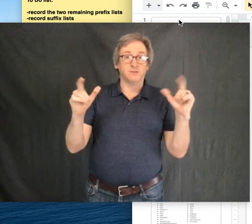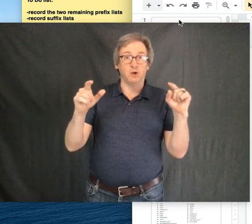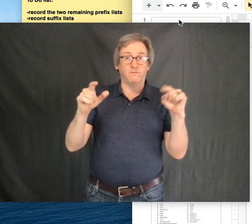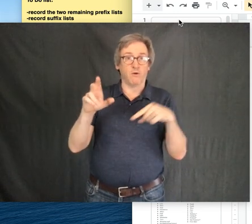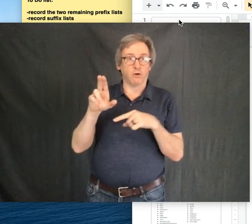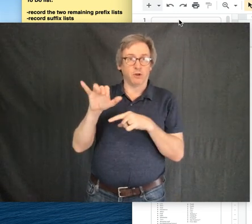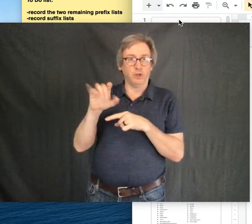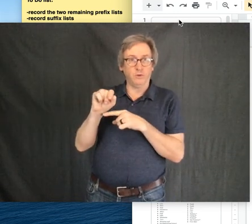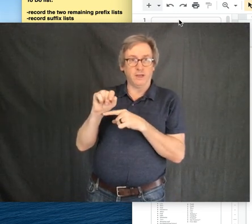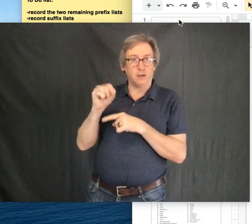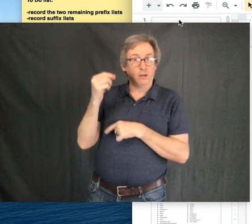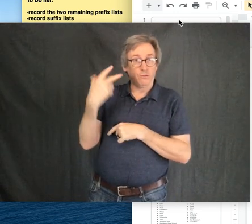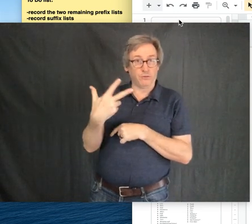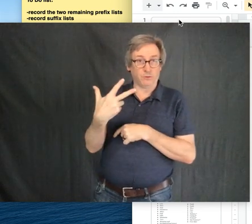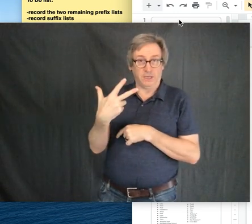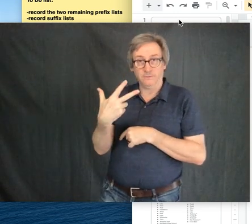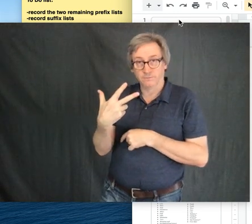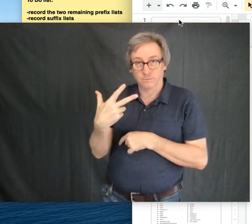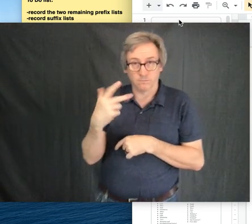Okay, so for Unit